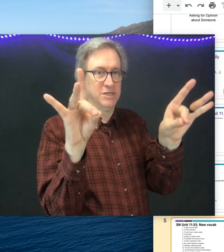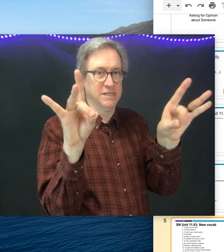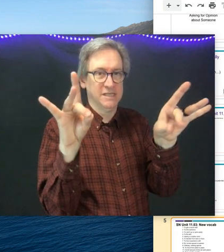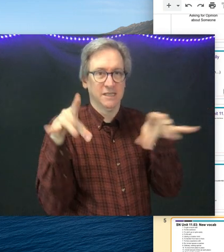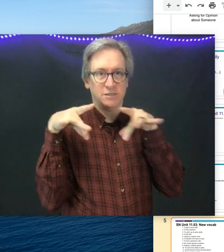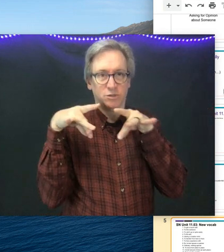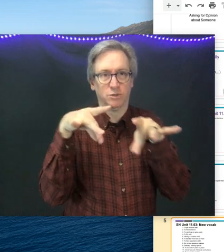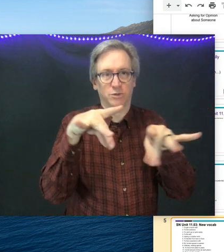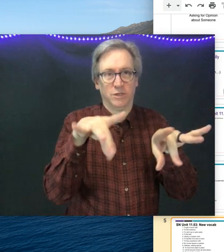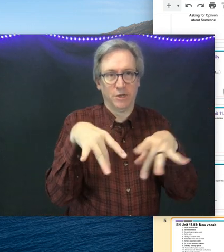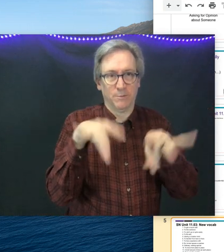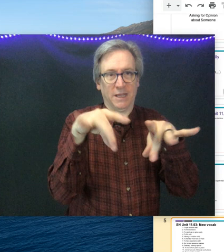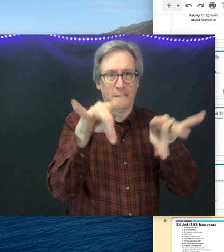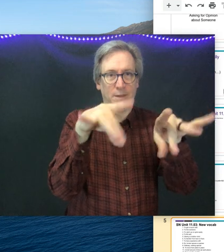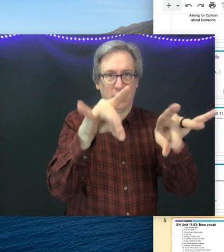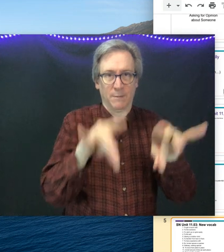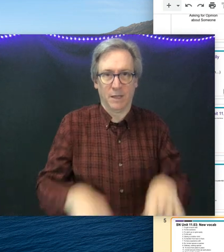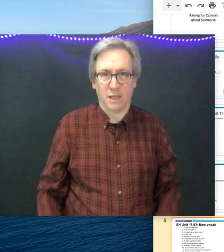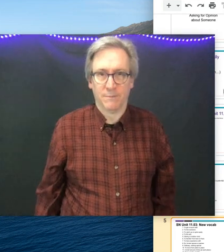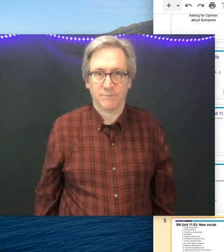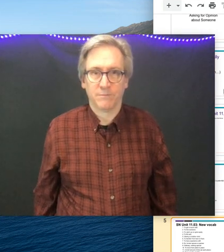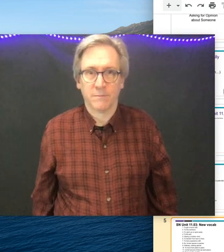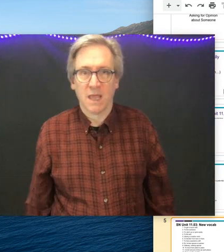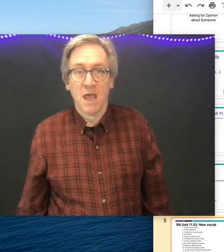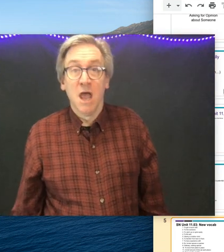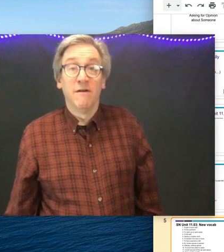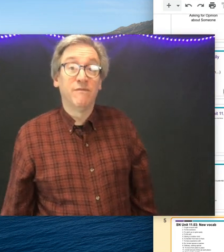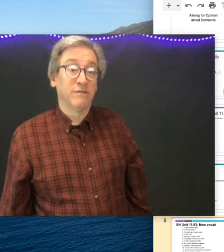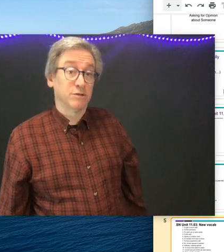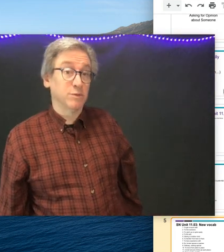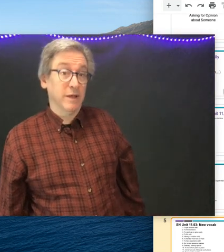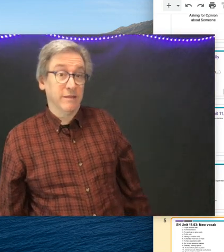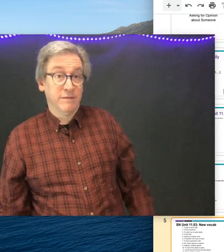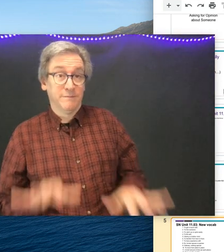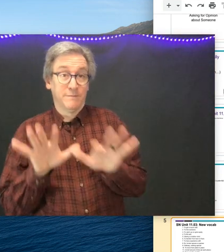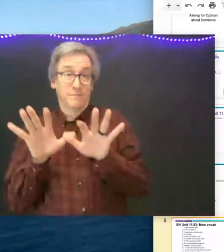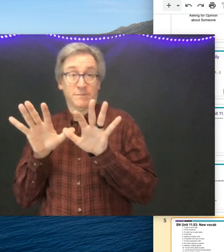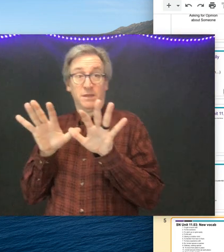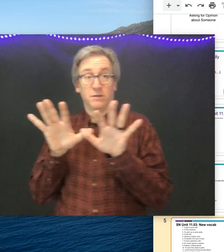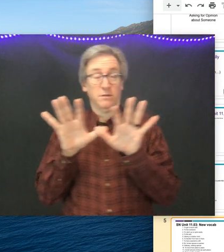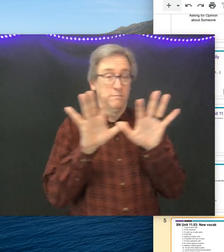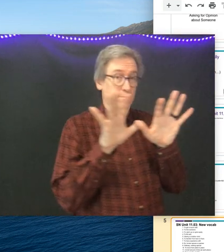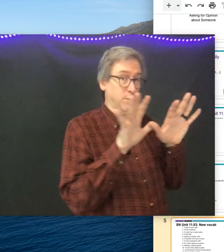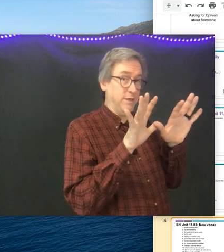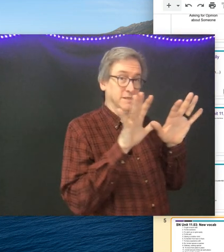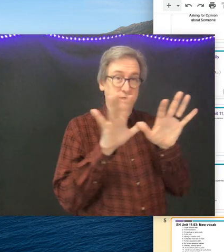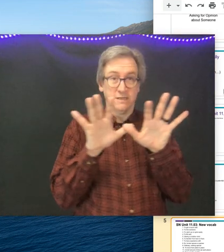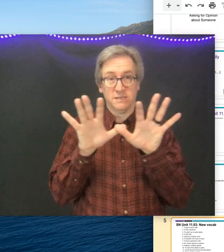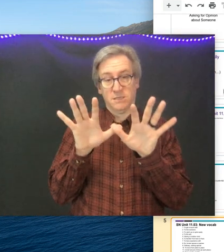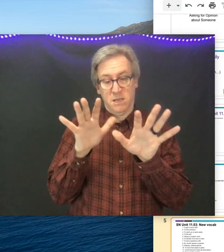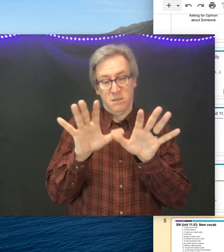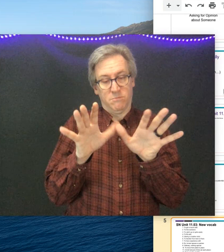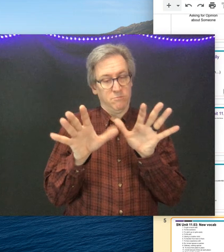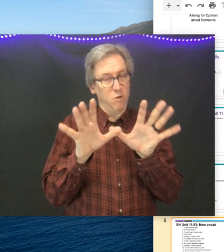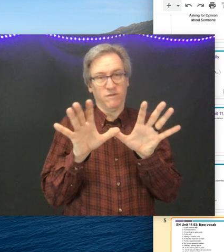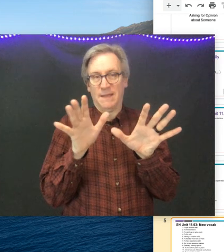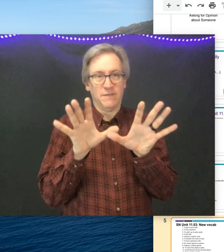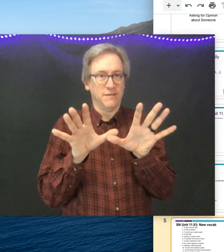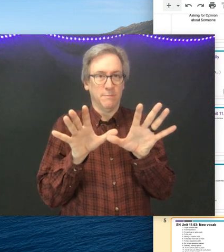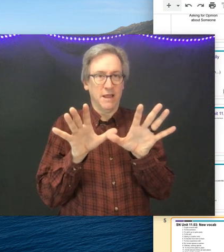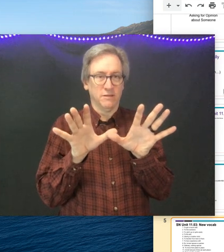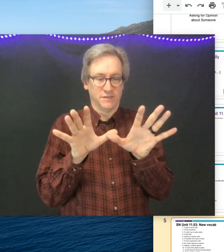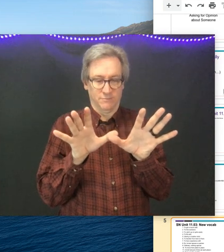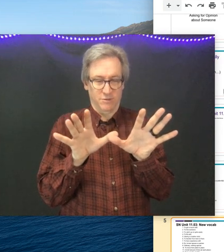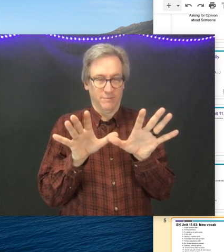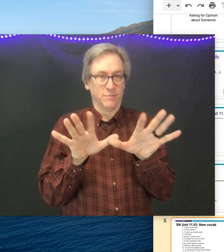So it's just these things like you're picking up, picking up, picking up. Flirt with. Both hands like this. Overlap